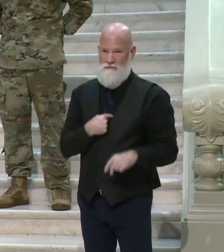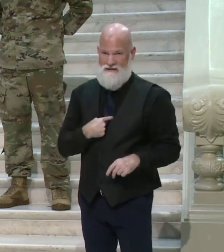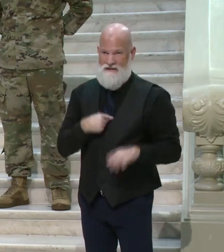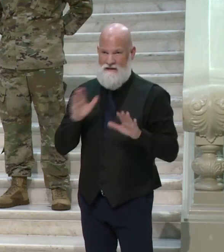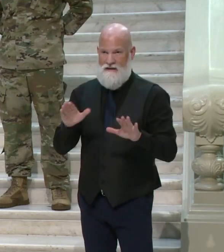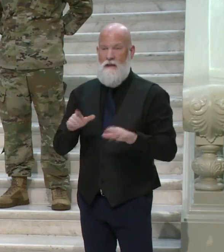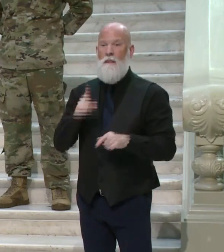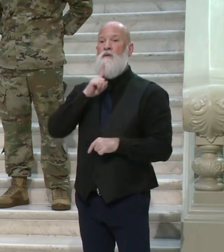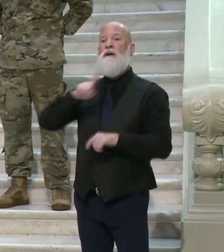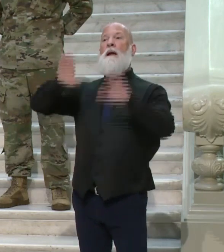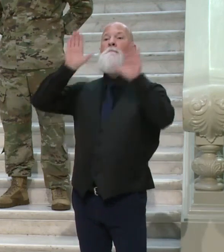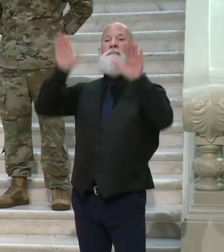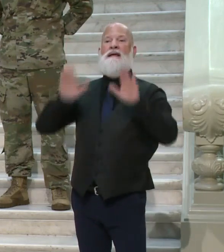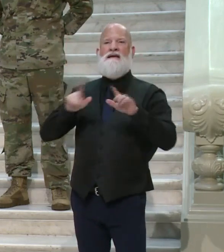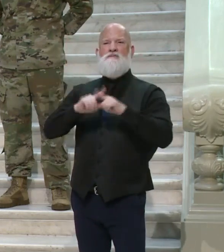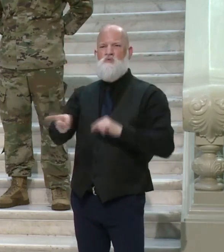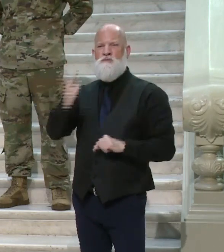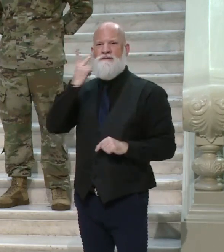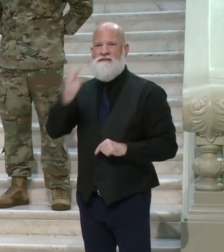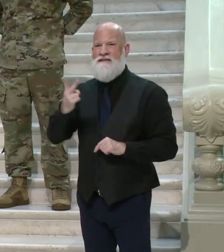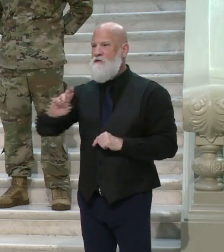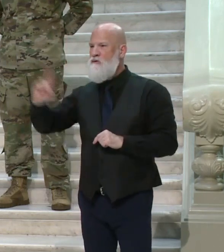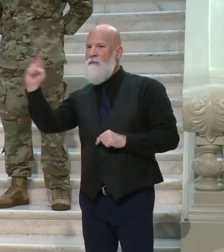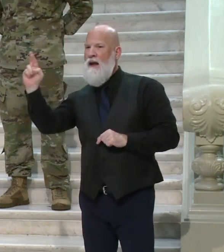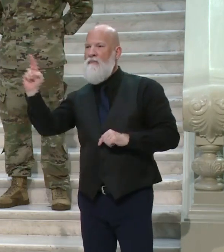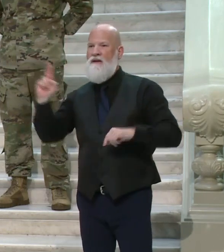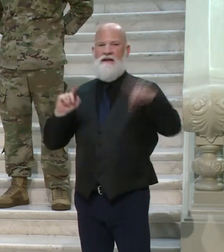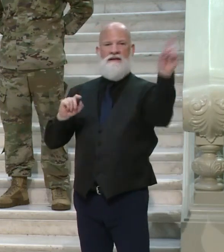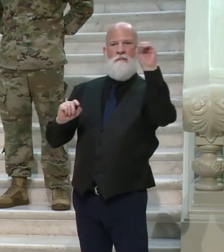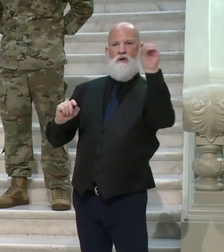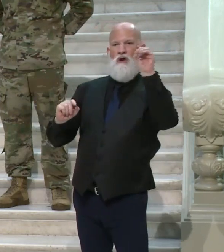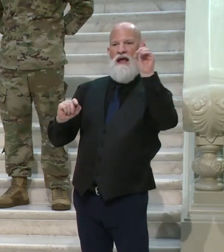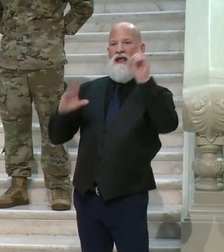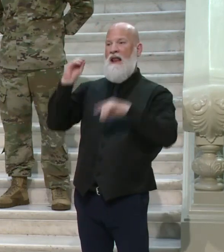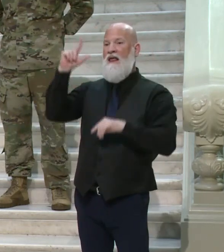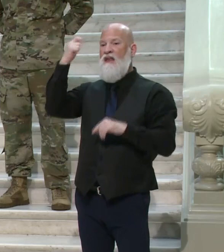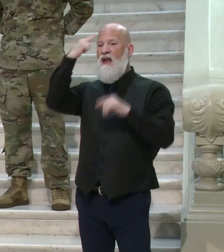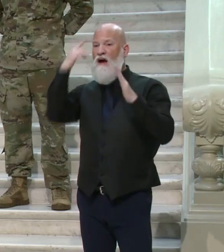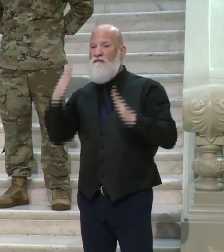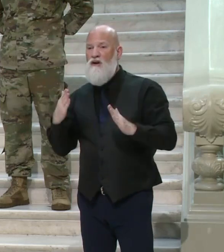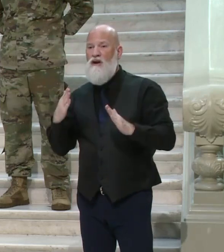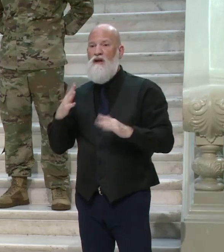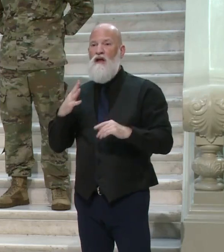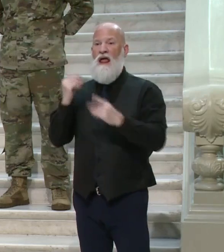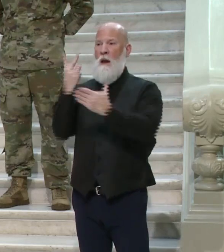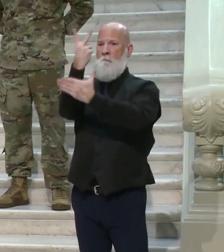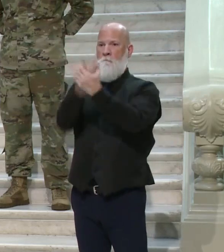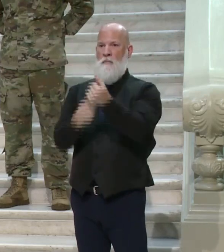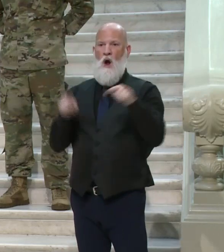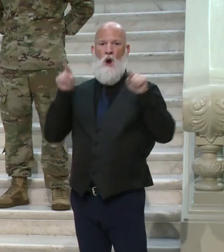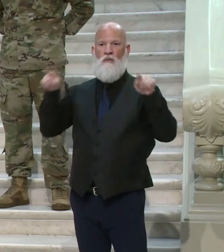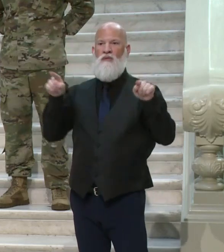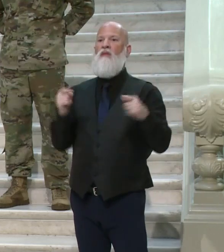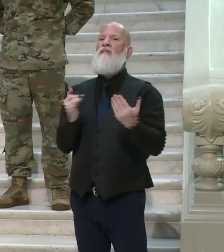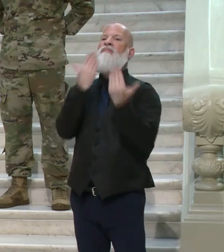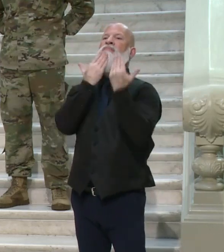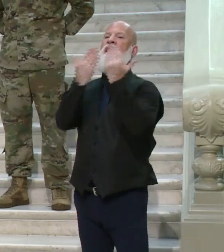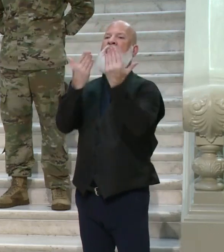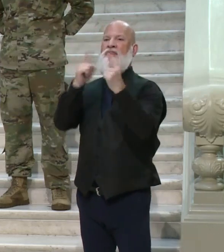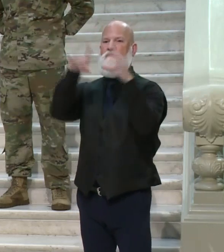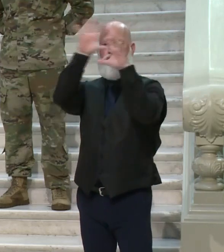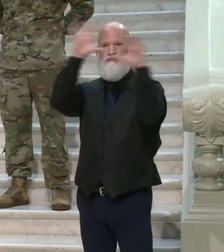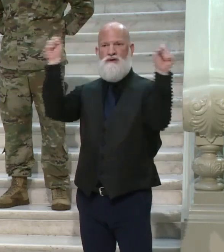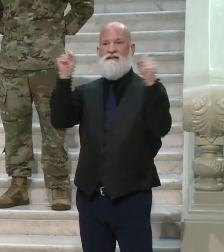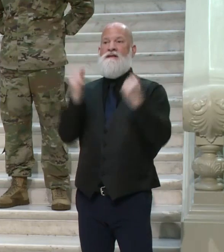and Democratic governors get up there and thank the president for, thank the vice president for, the many members of the